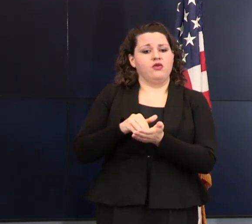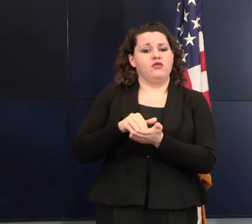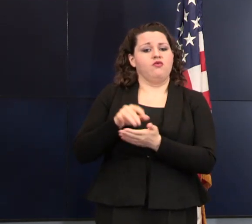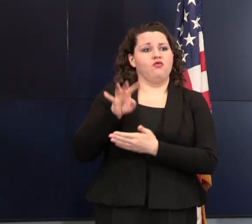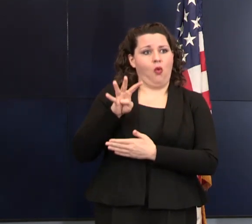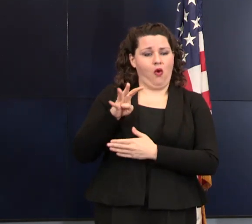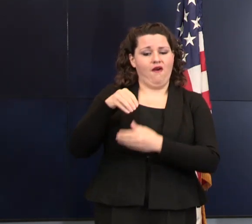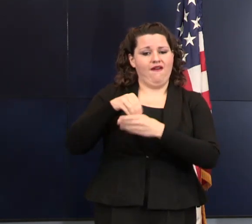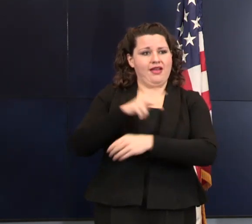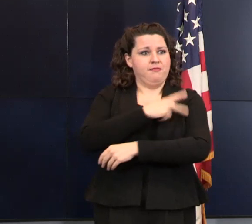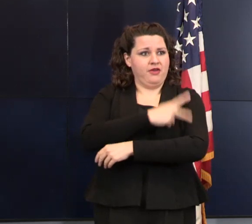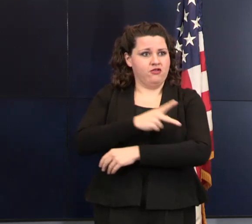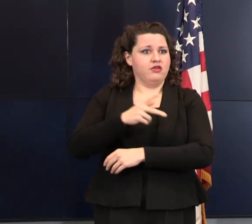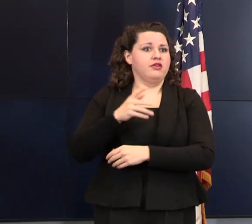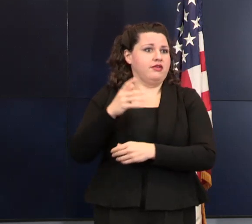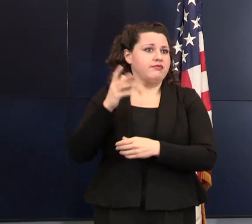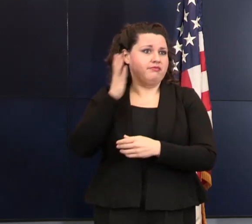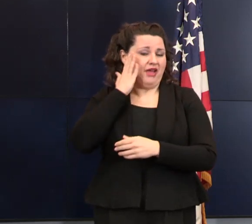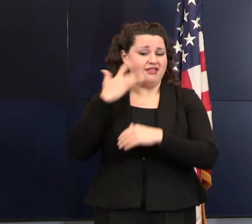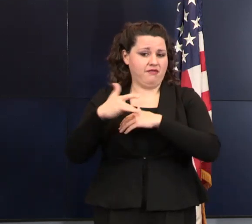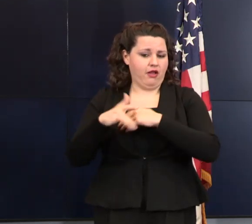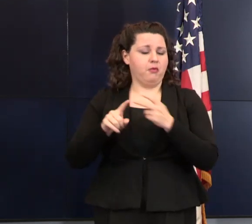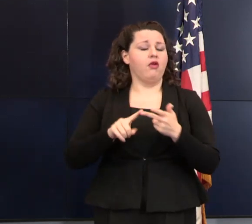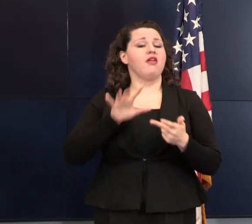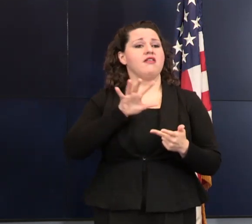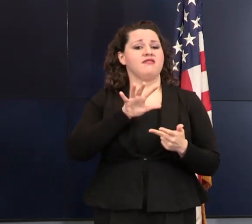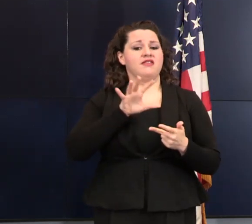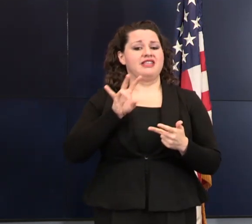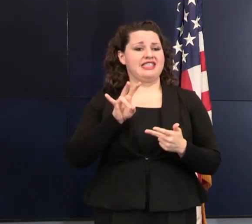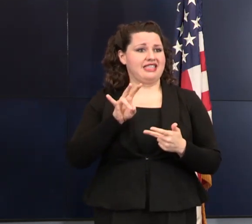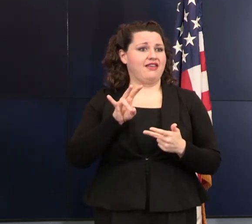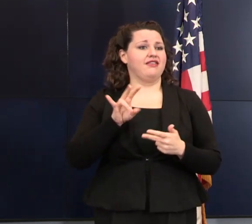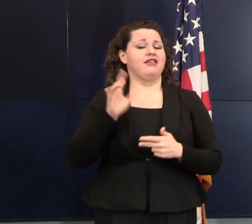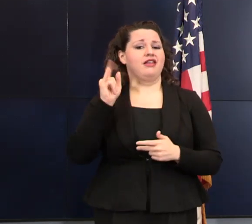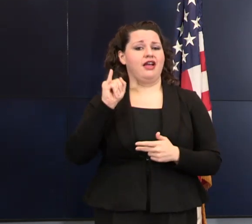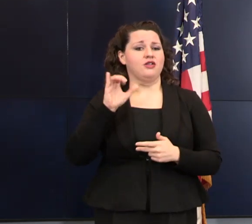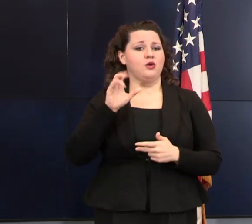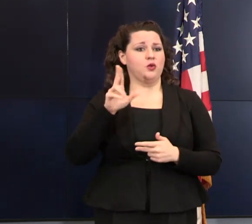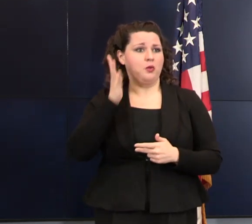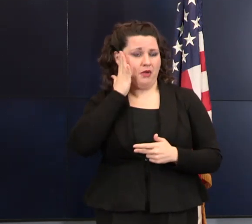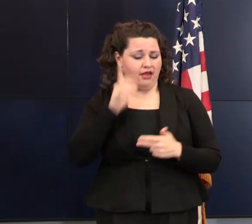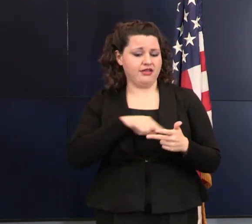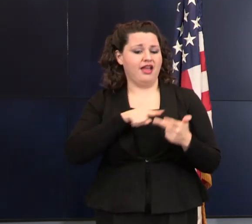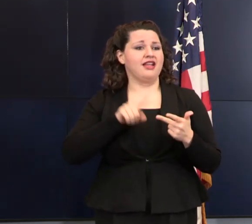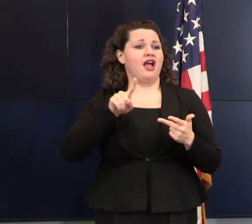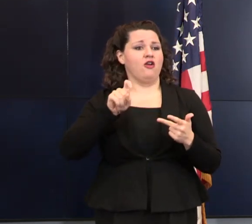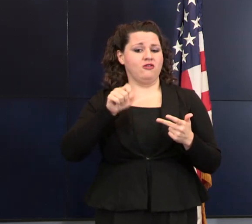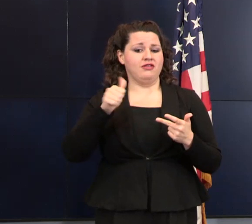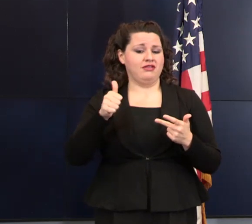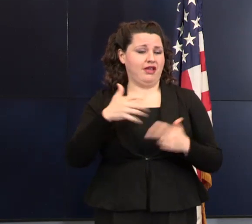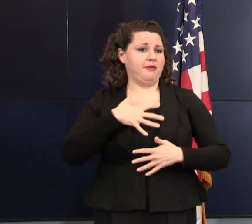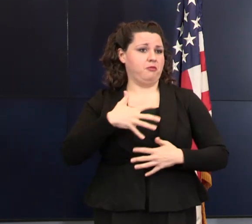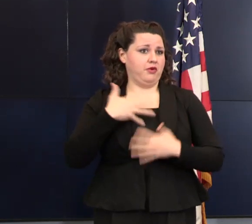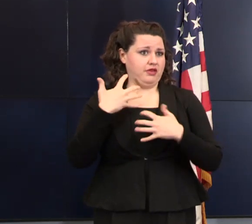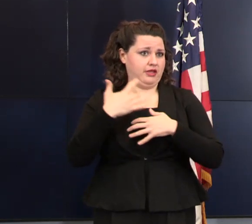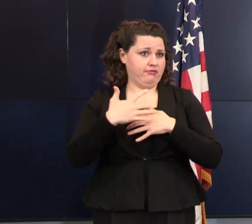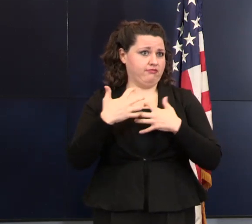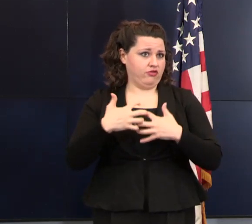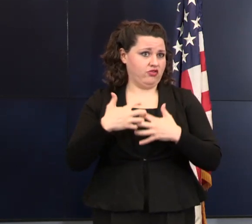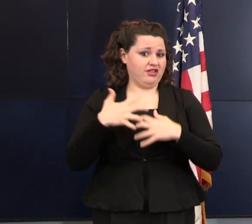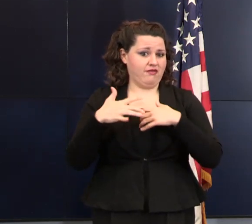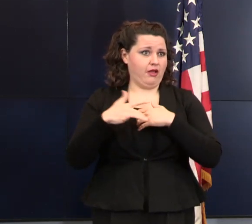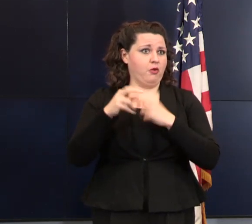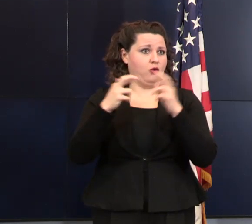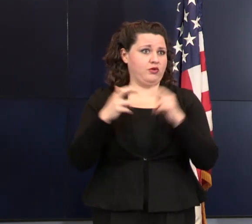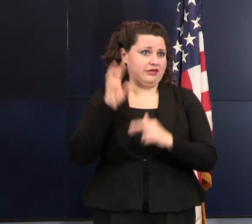1,004 inpatient beds available, 57 ICU beds, and 110 ventilators available in Region 6